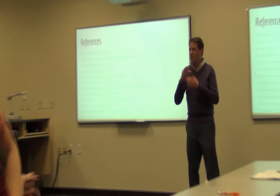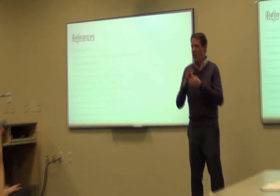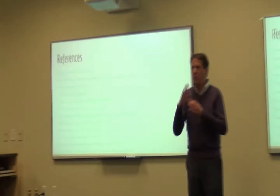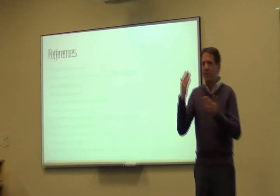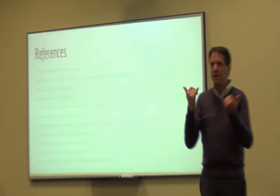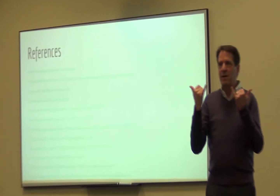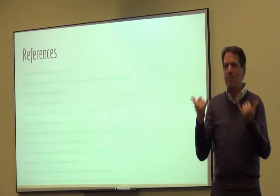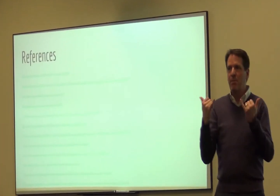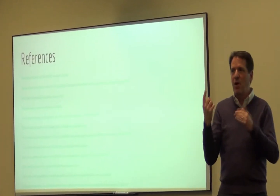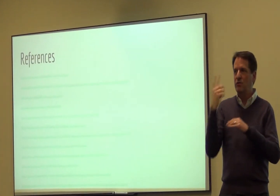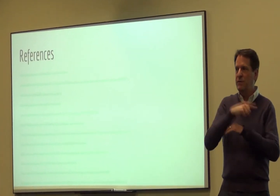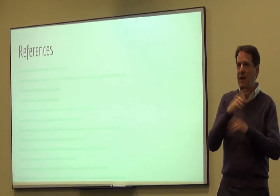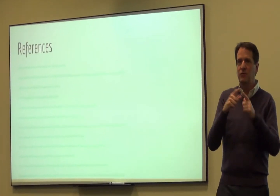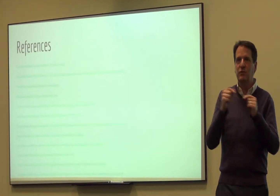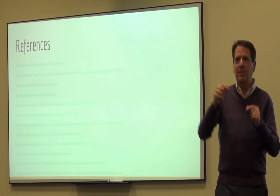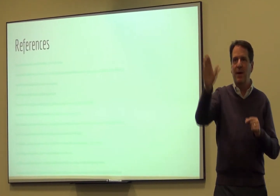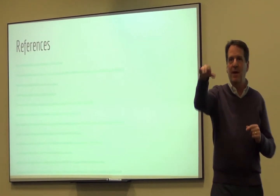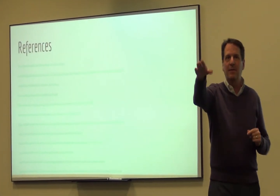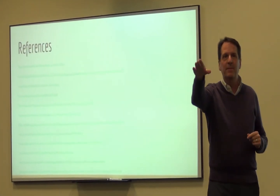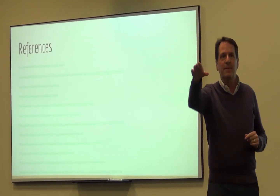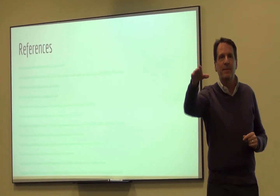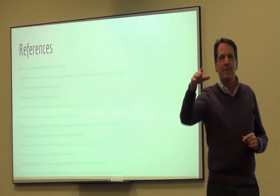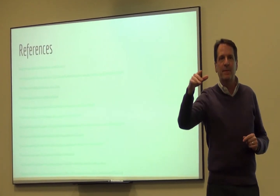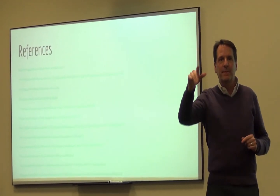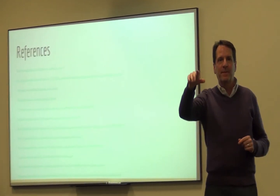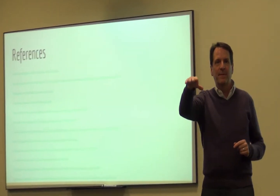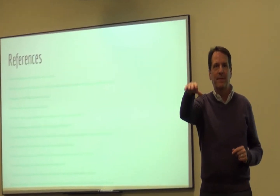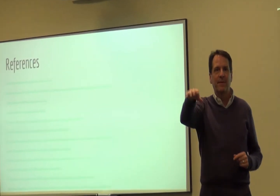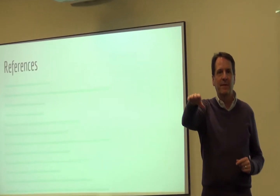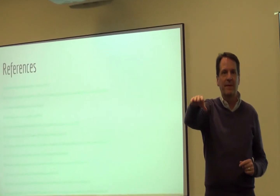So a couple of things related to modern day Japan.